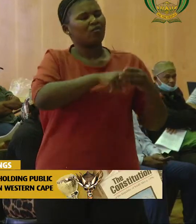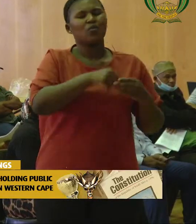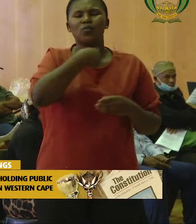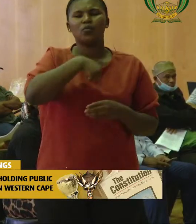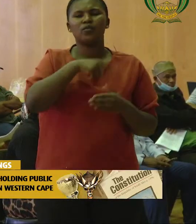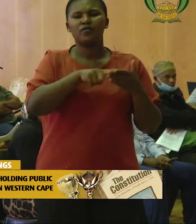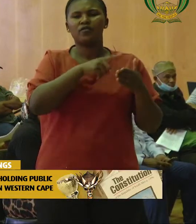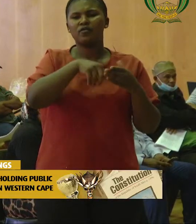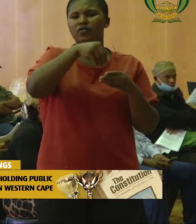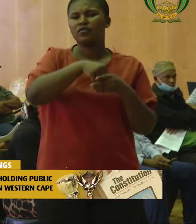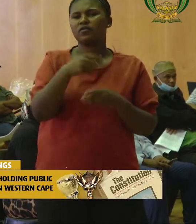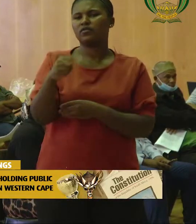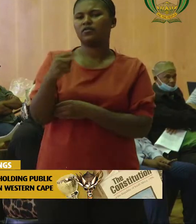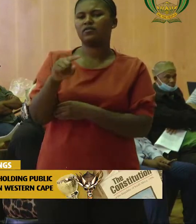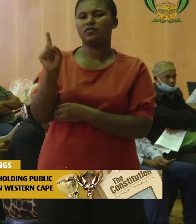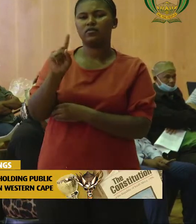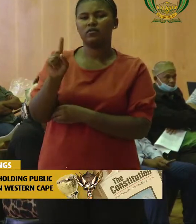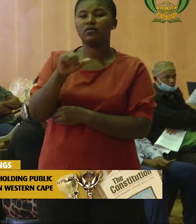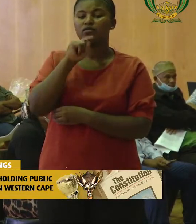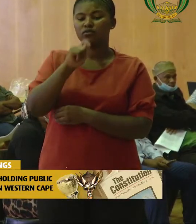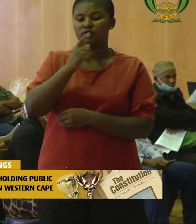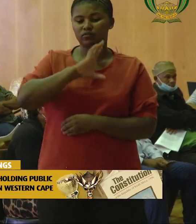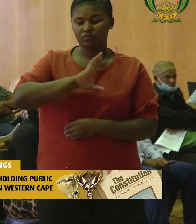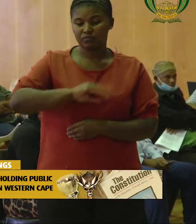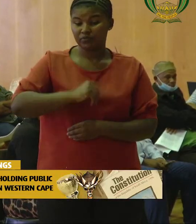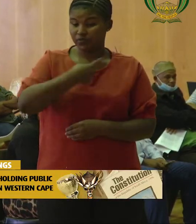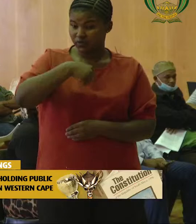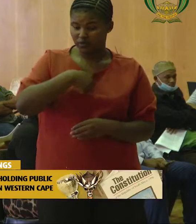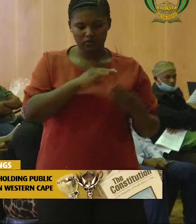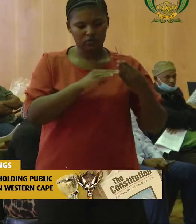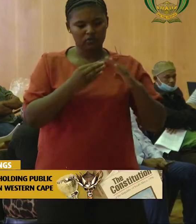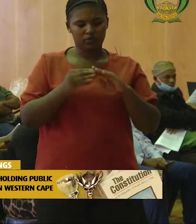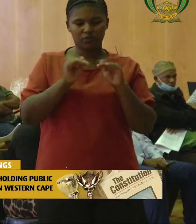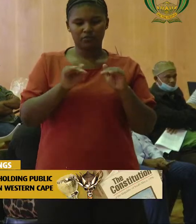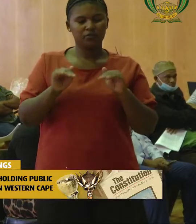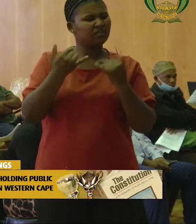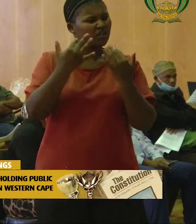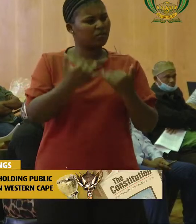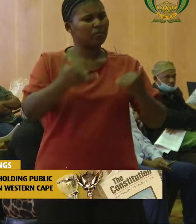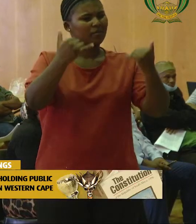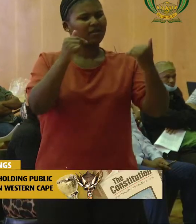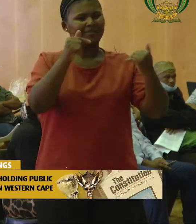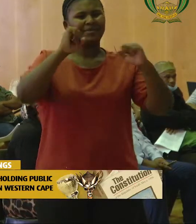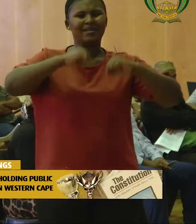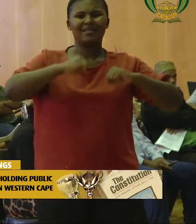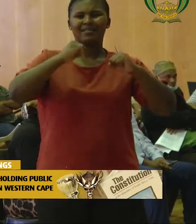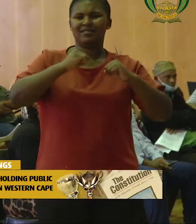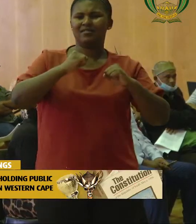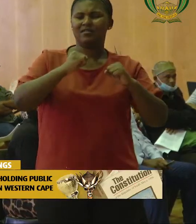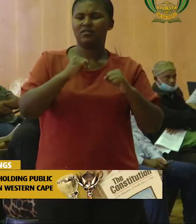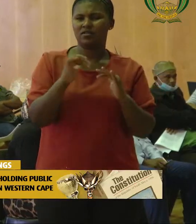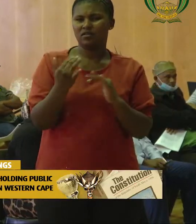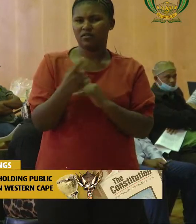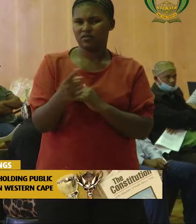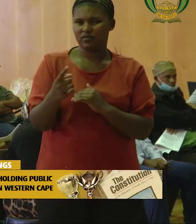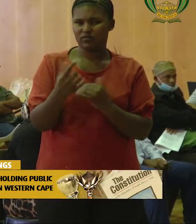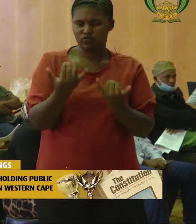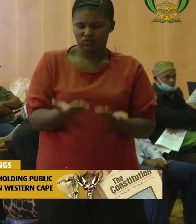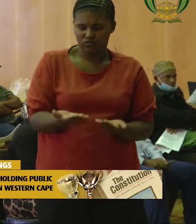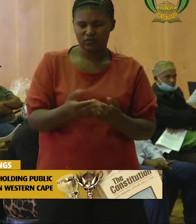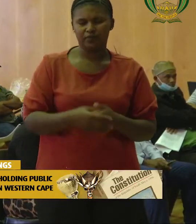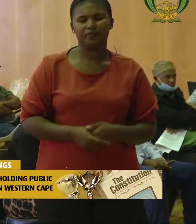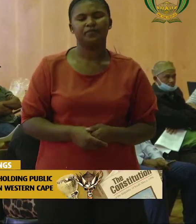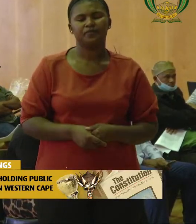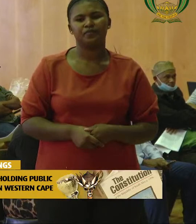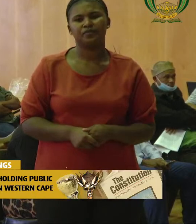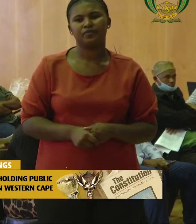for? And this is painful for us. How does Parliament allow such practices to take place? With that, I